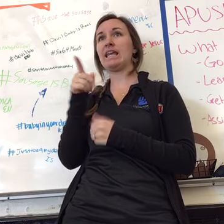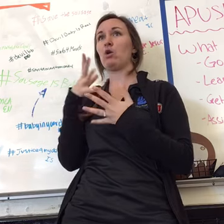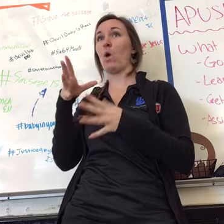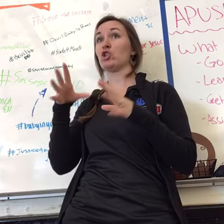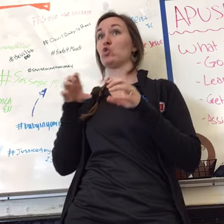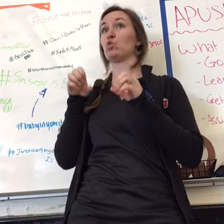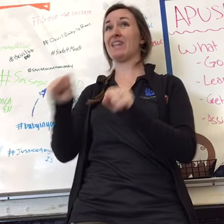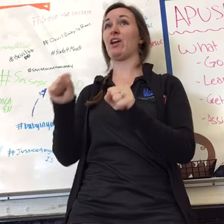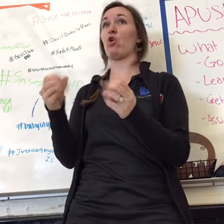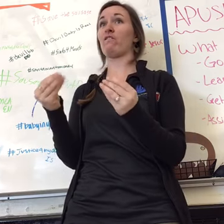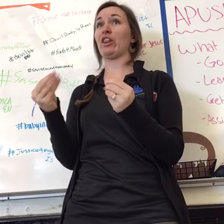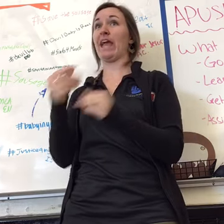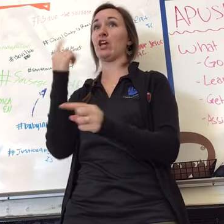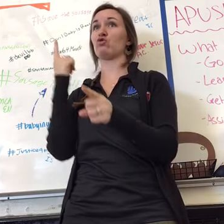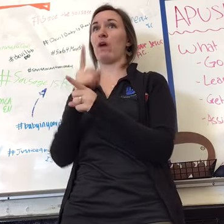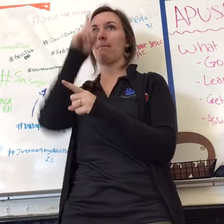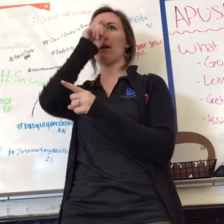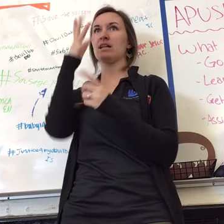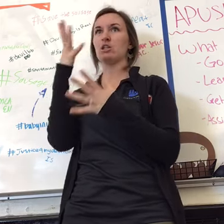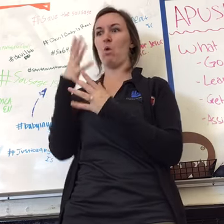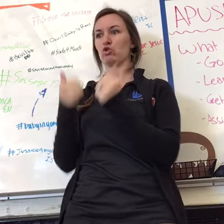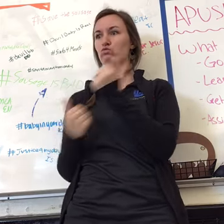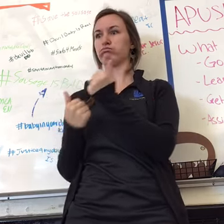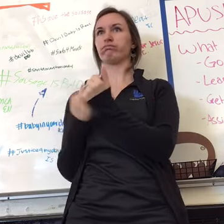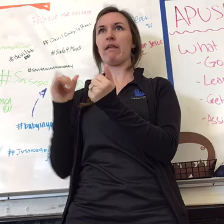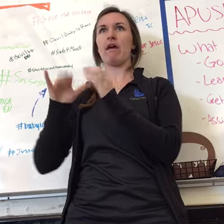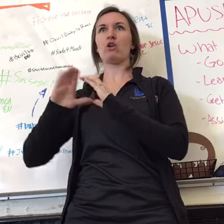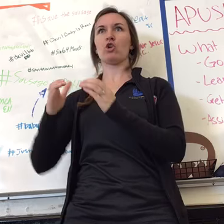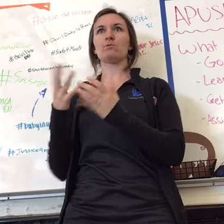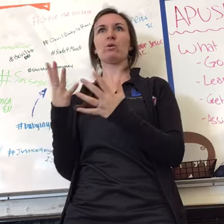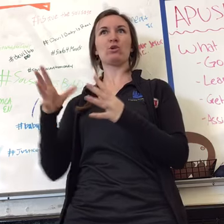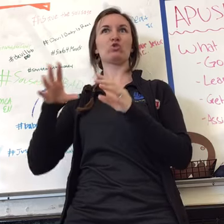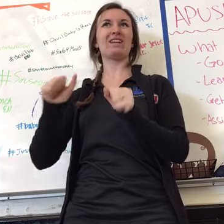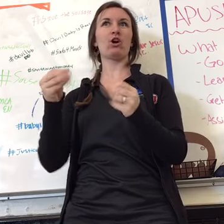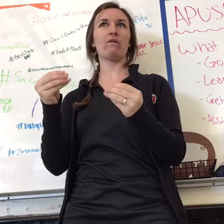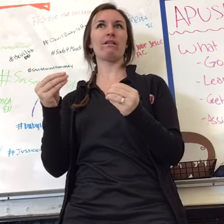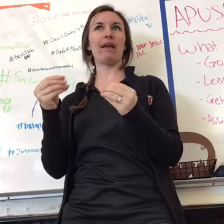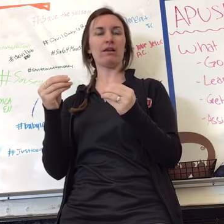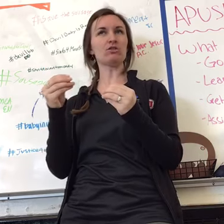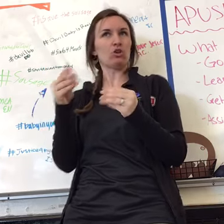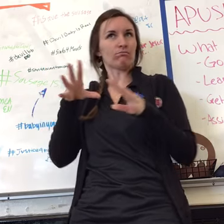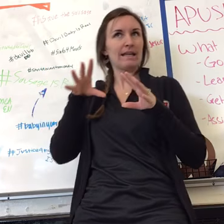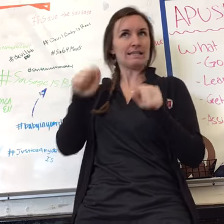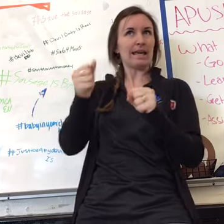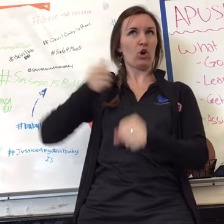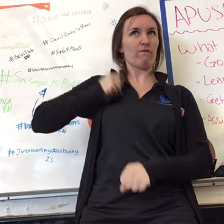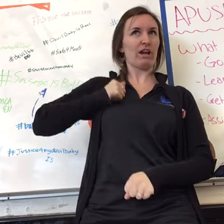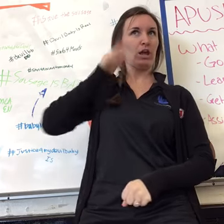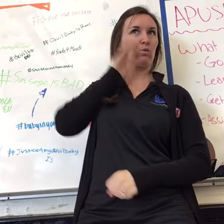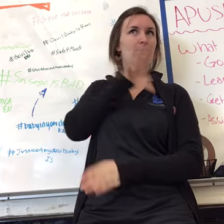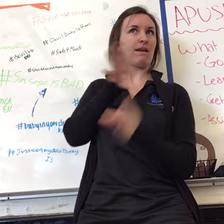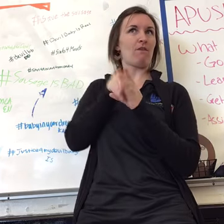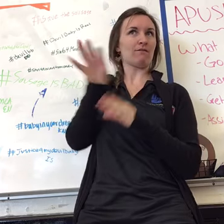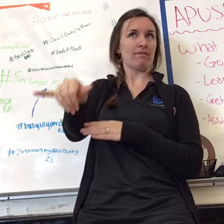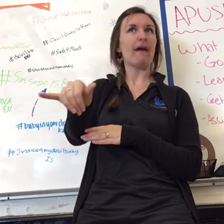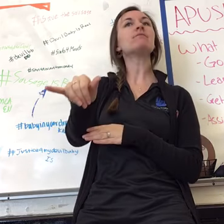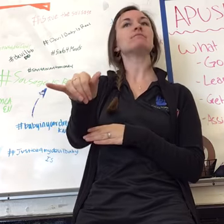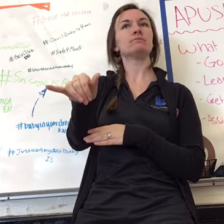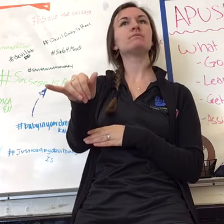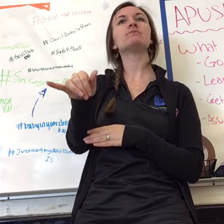Canada. And I wanted to double check that on notes because I didn't want to be wrong. Because if I do that, it's going to... I had somebody comment